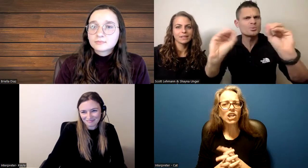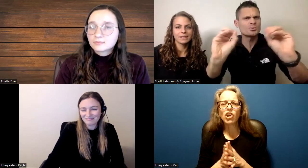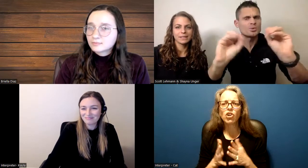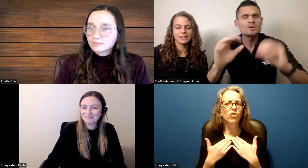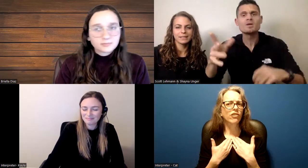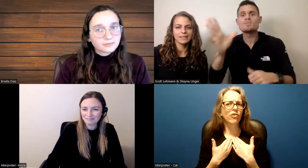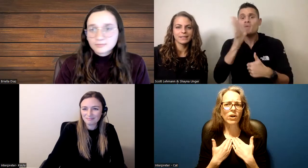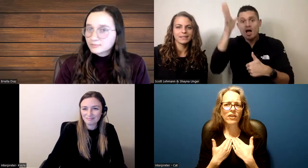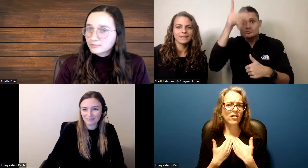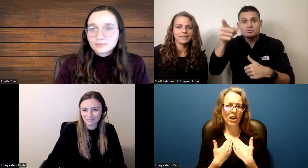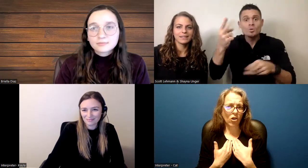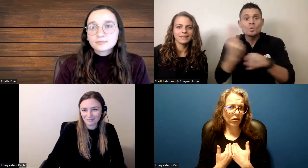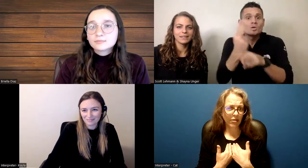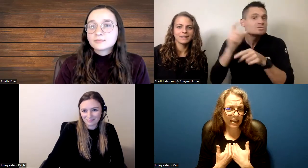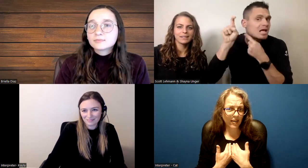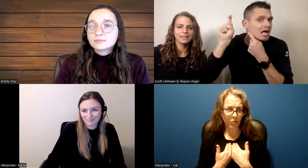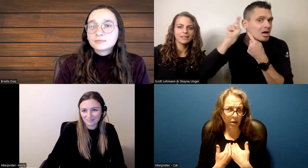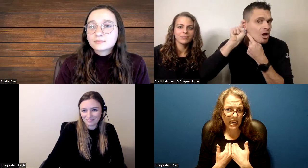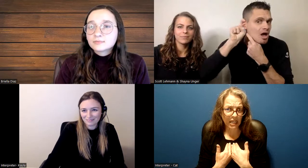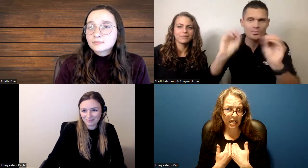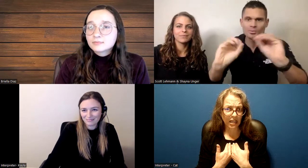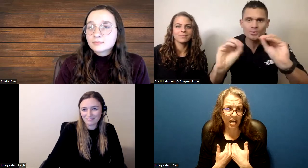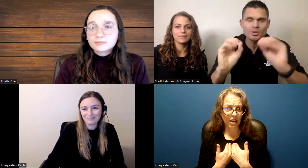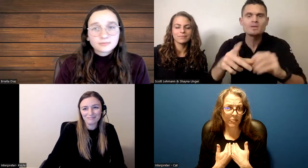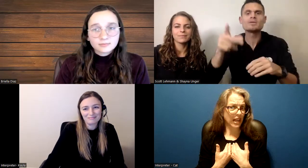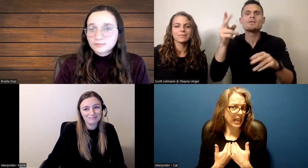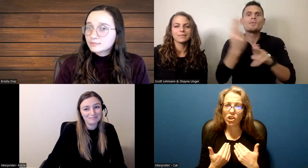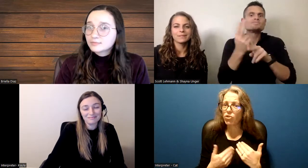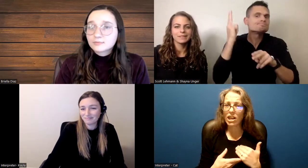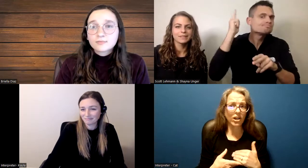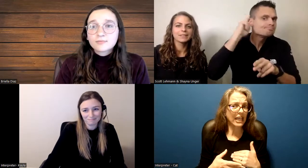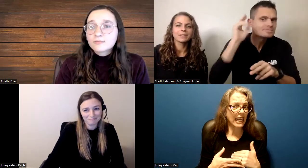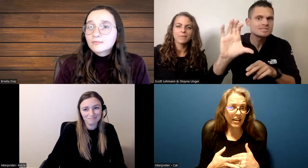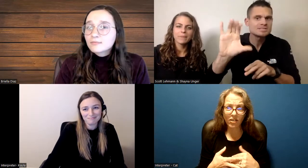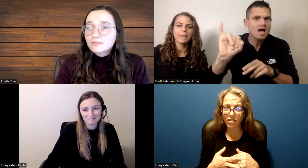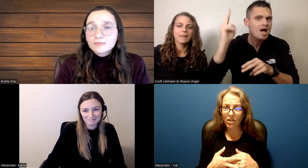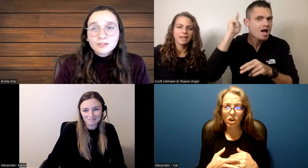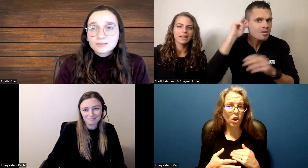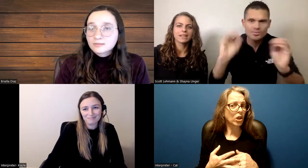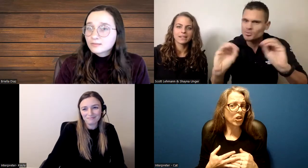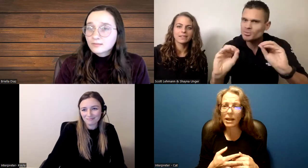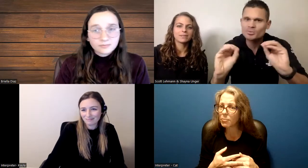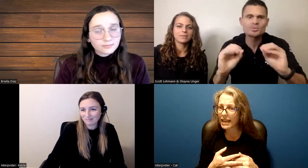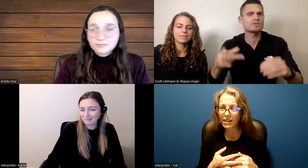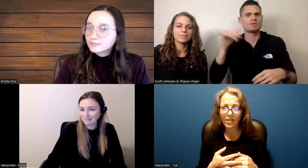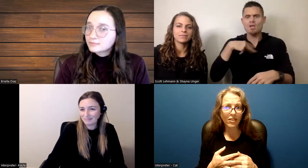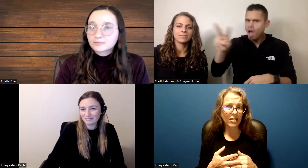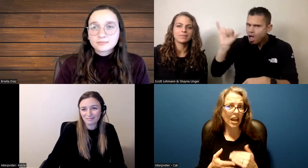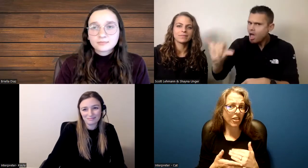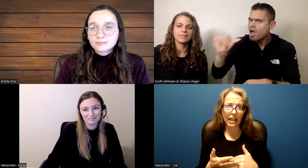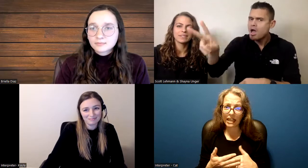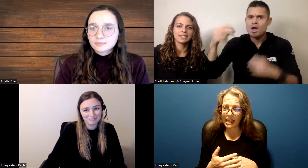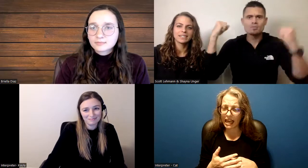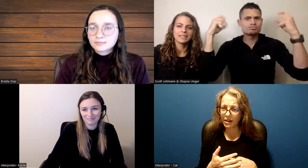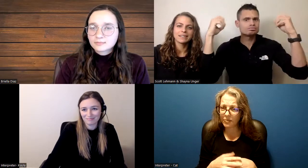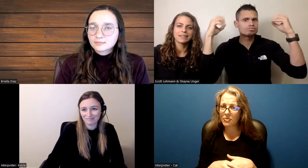They didn't use their voices at all. They didn't speak. They didn't use hearing aids, cochlear implants,